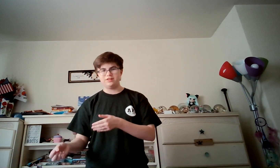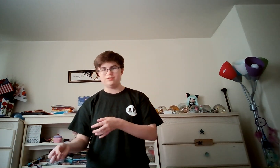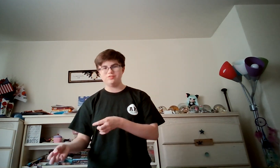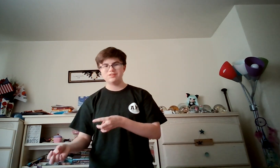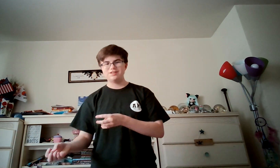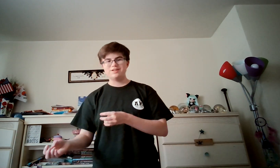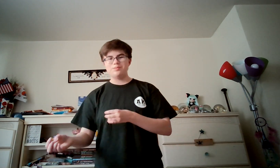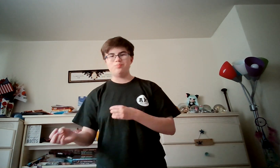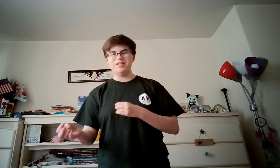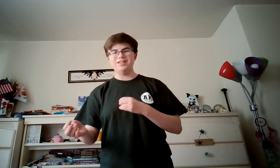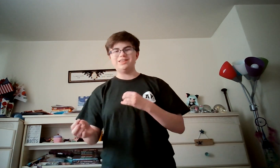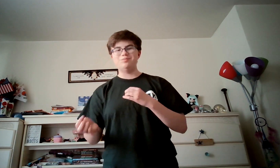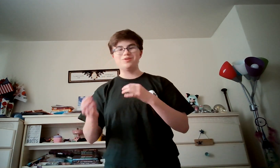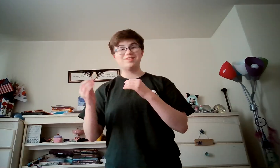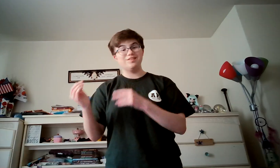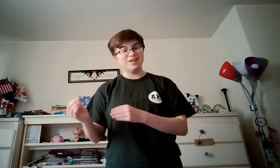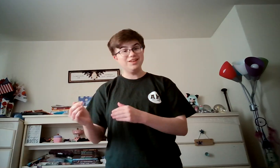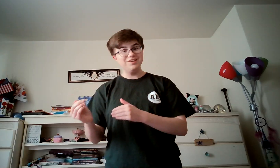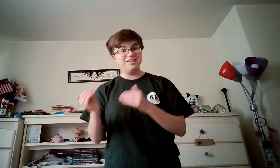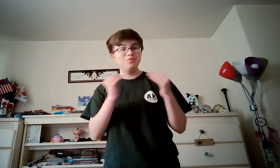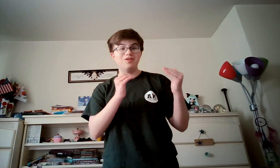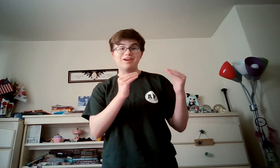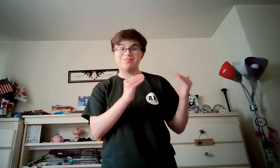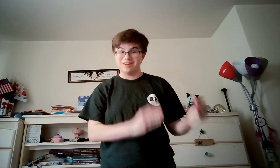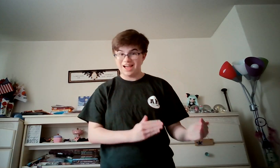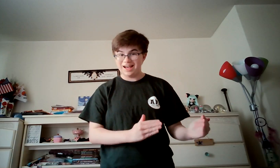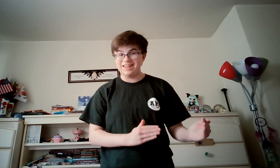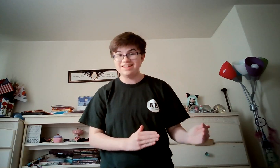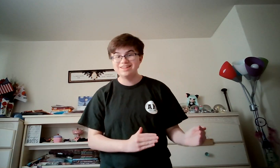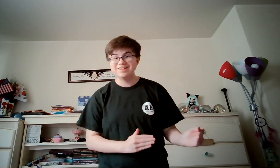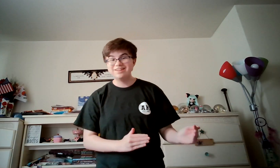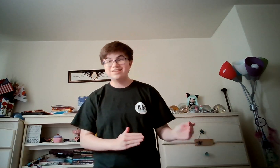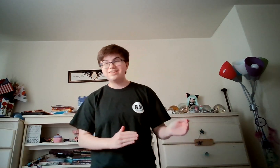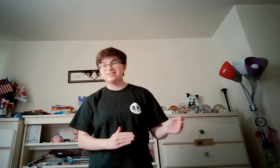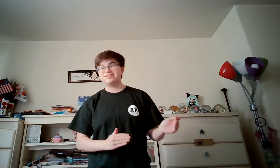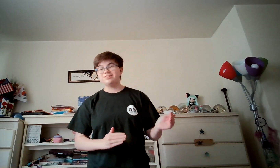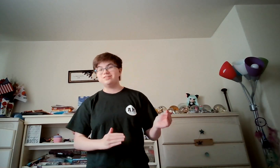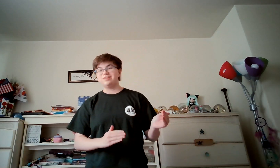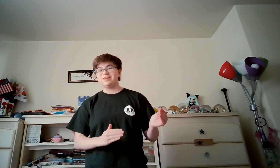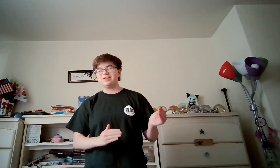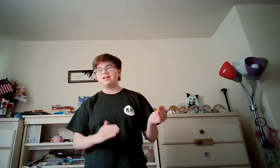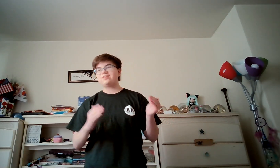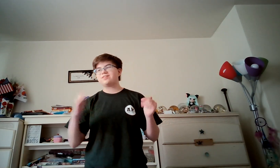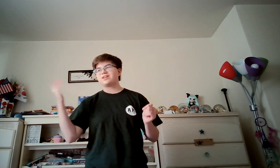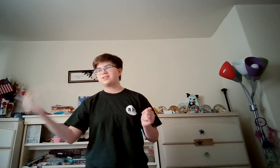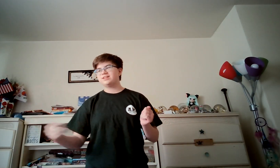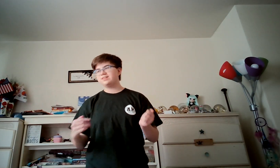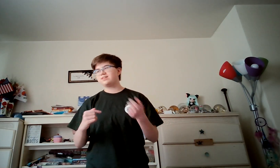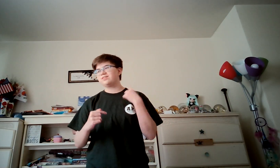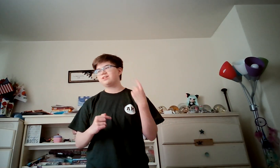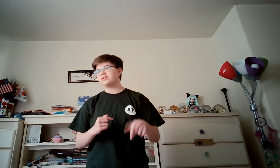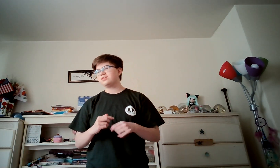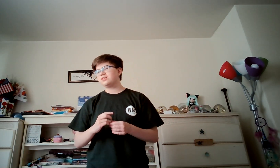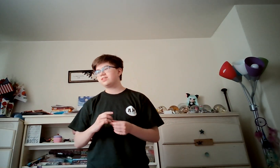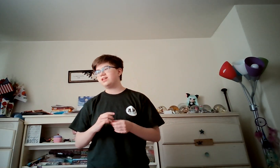videos, but the more stuff I learned, the more I forgot. So it's like, oh, I forgot to share this thing, You know